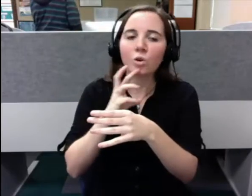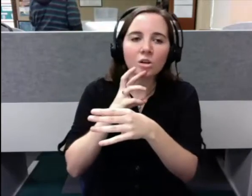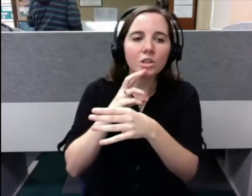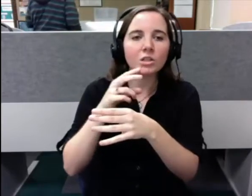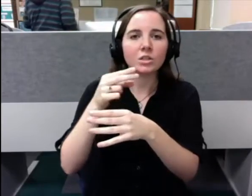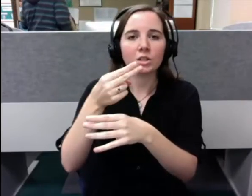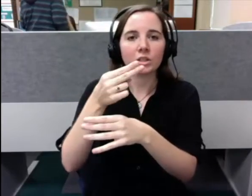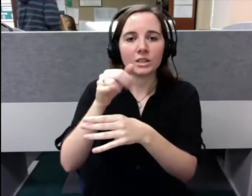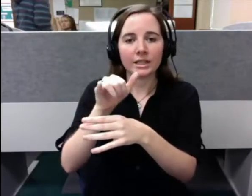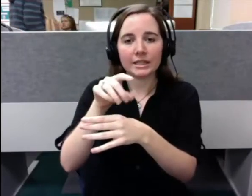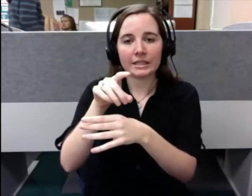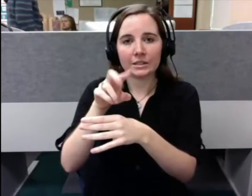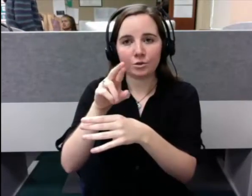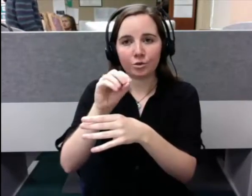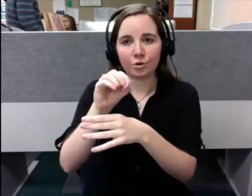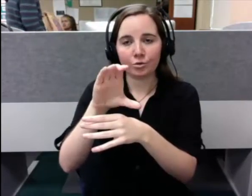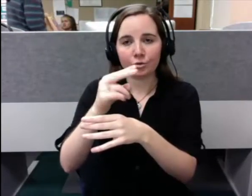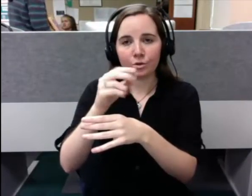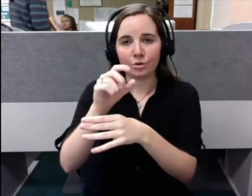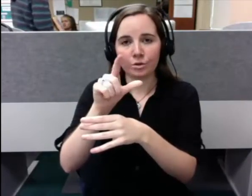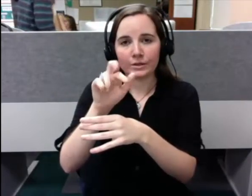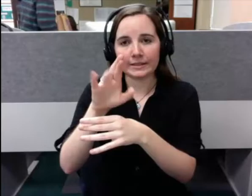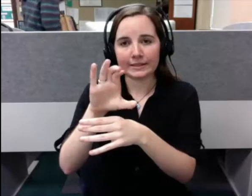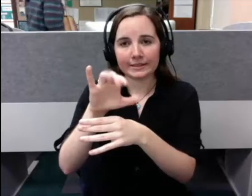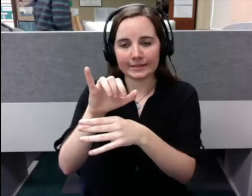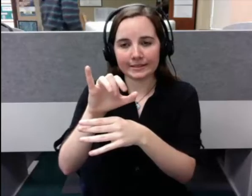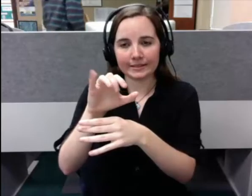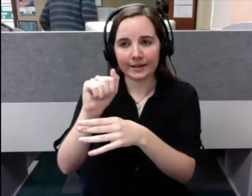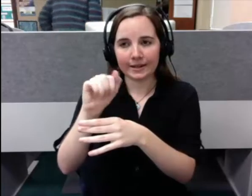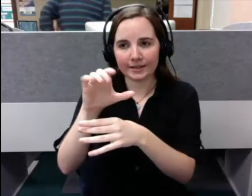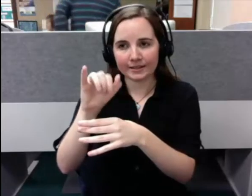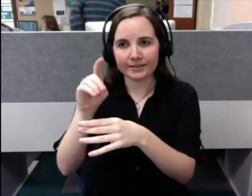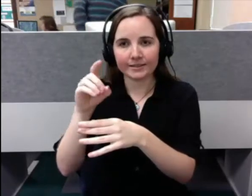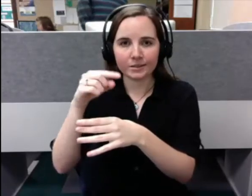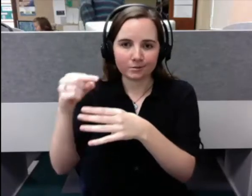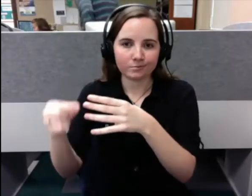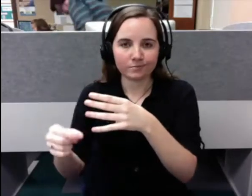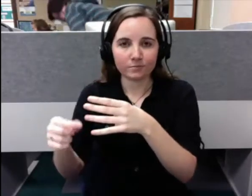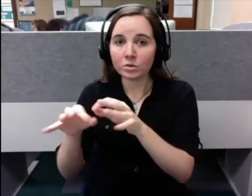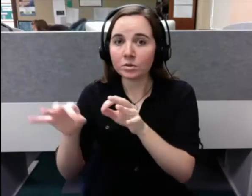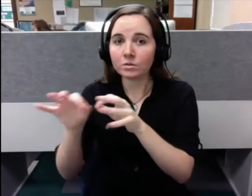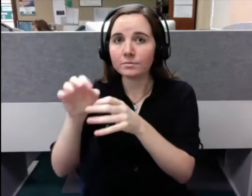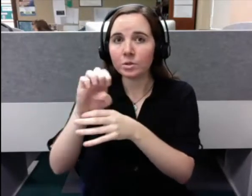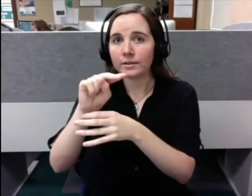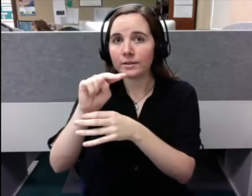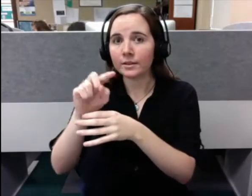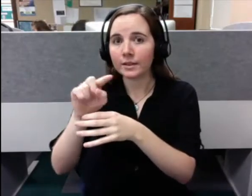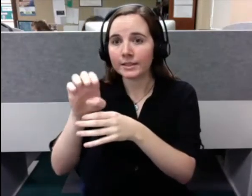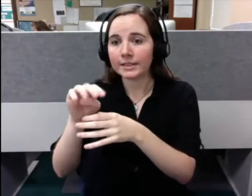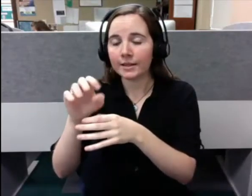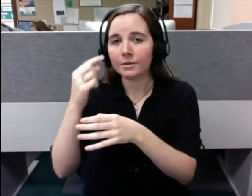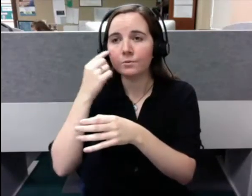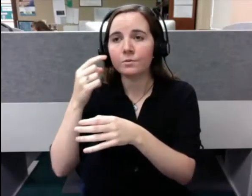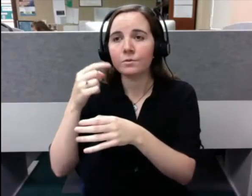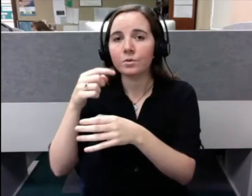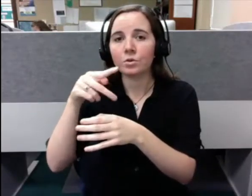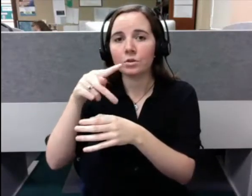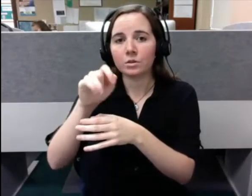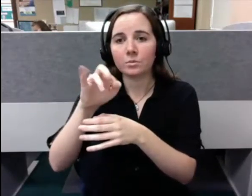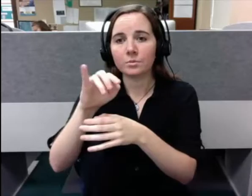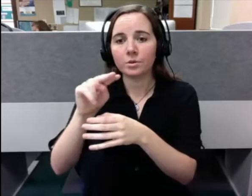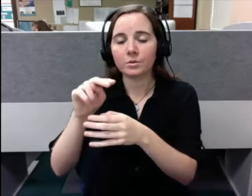find hydrochloric acid or stomach acid, and we're going to find a very important enzyme that will act as a chemical scissors to